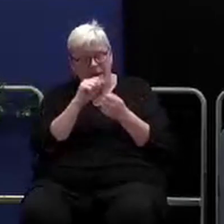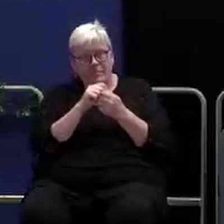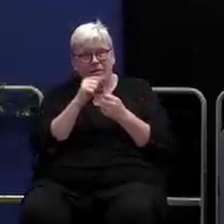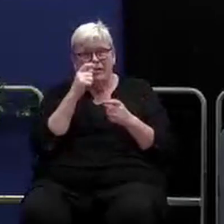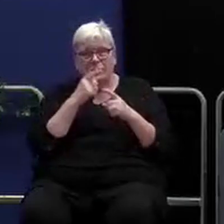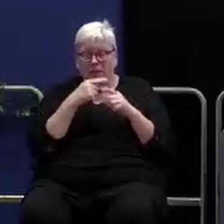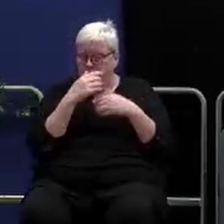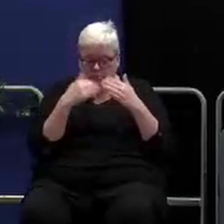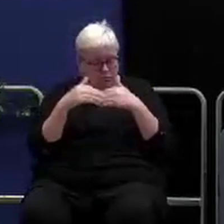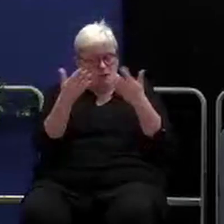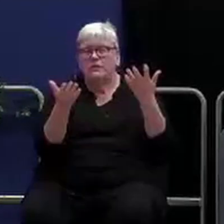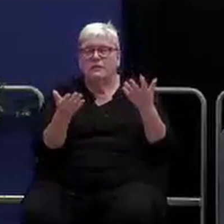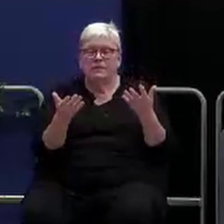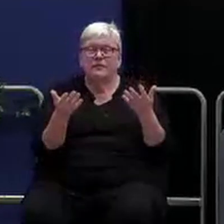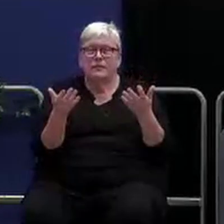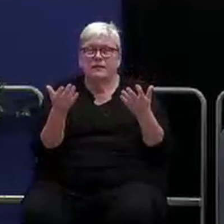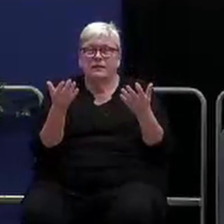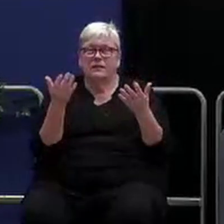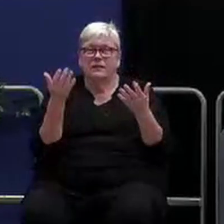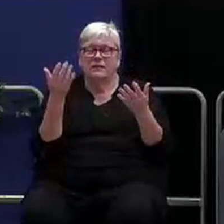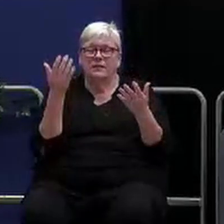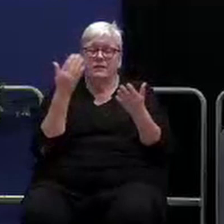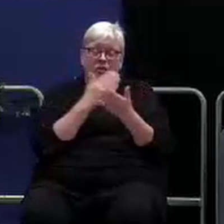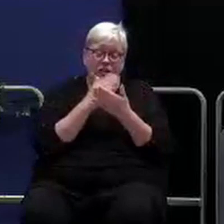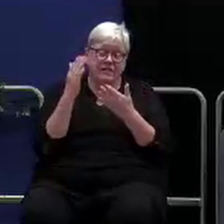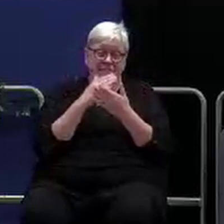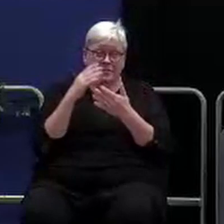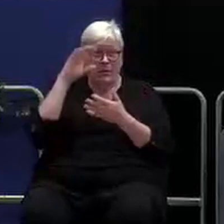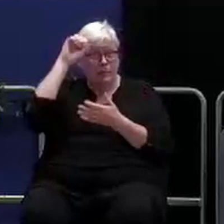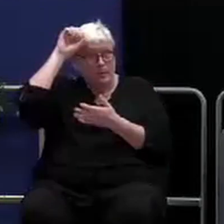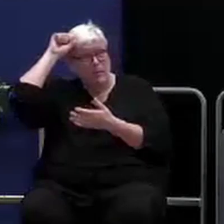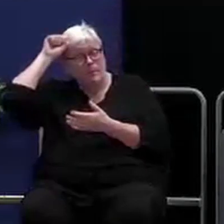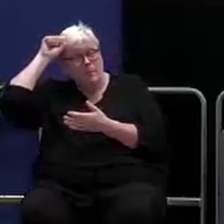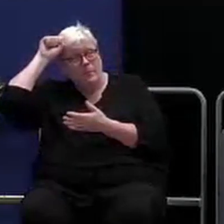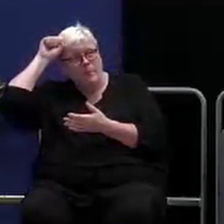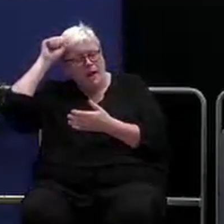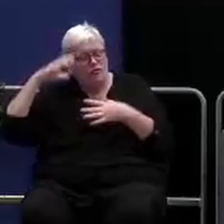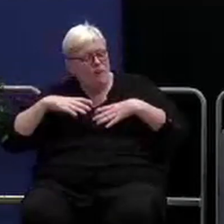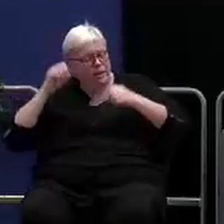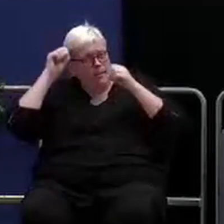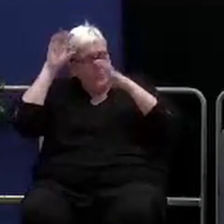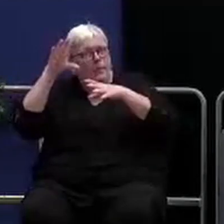quickly. It had obviously been stored up, ready to come out.